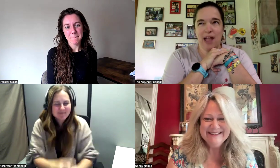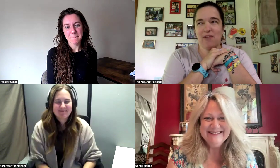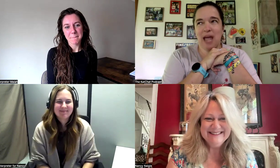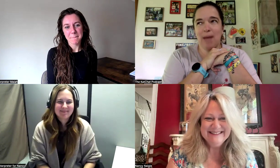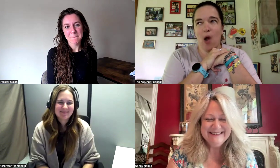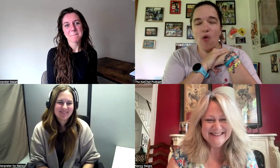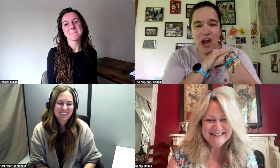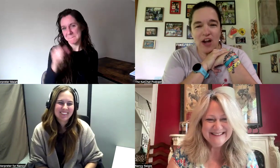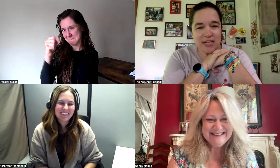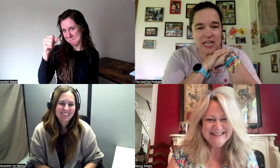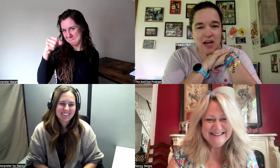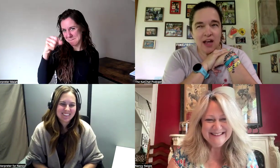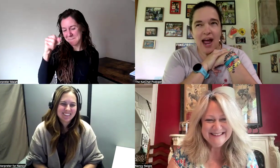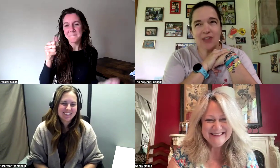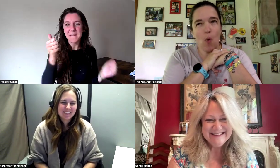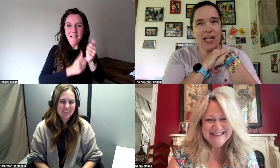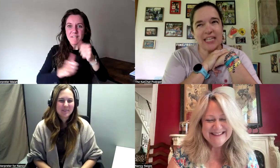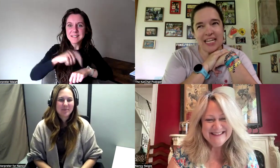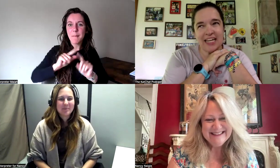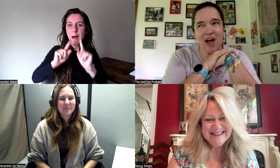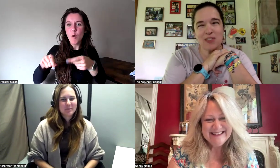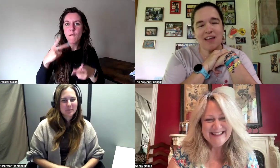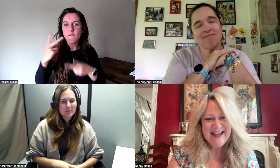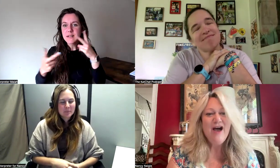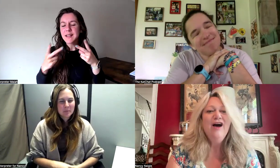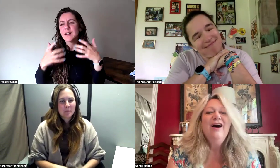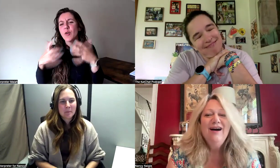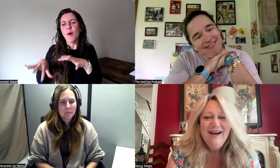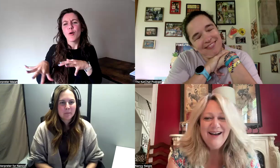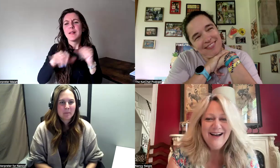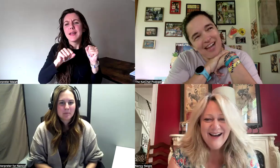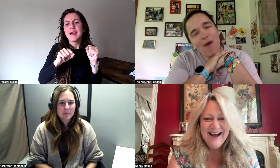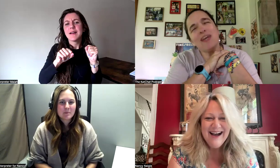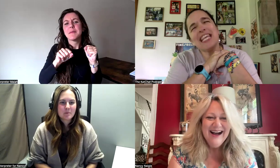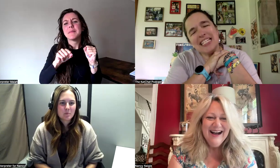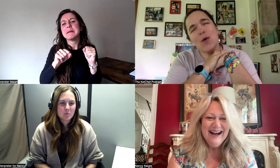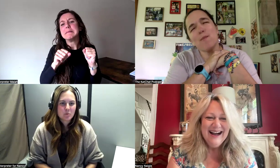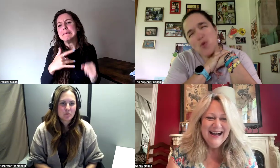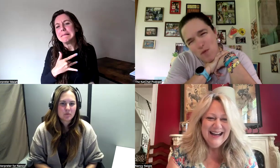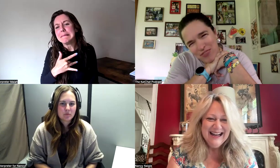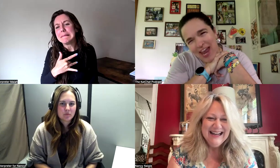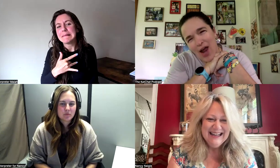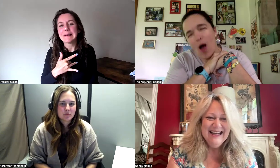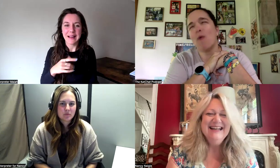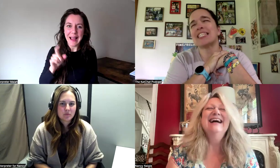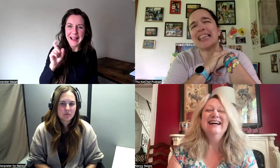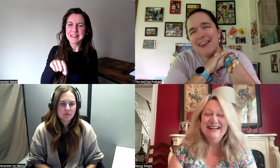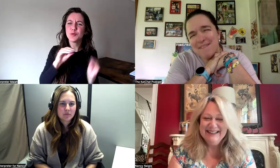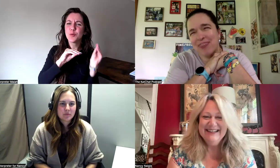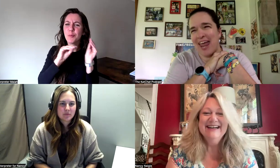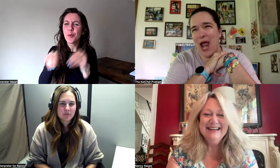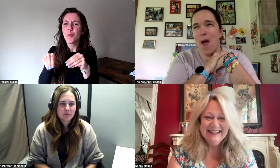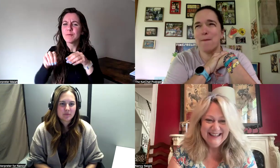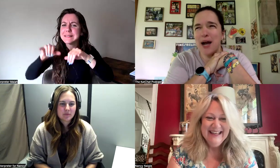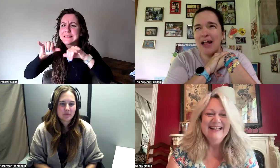Definitely. I mean, every time I go there and visit, I don't want to leave. I was like, I need to move there. I want to